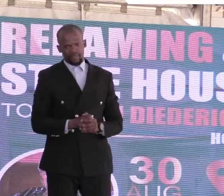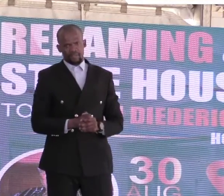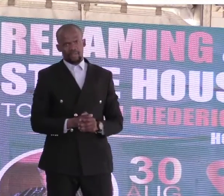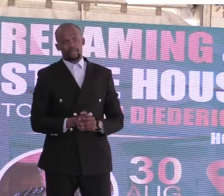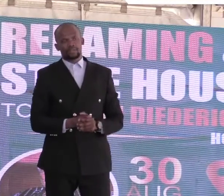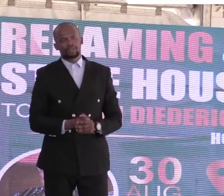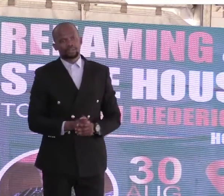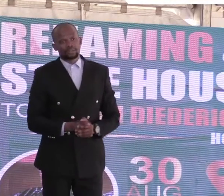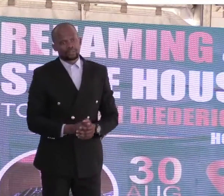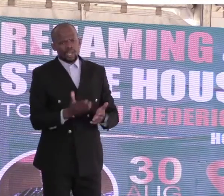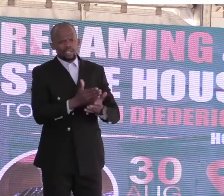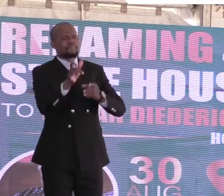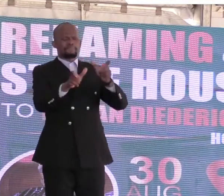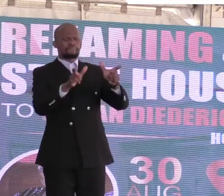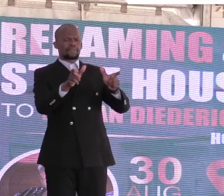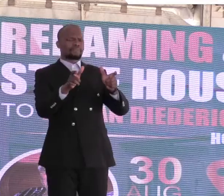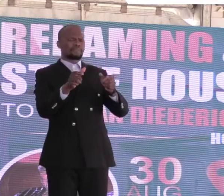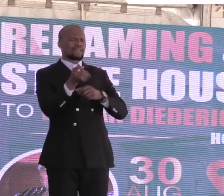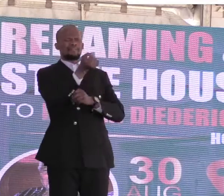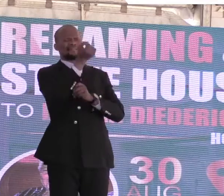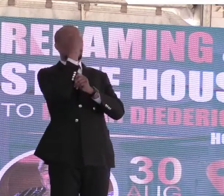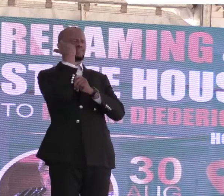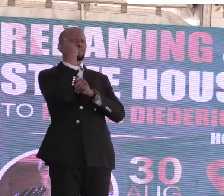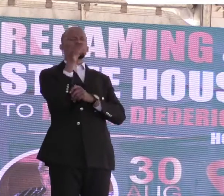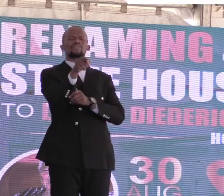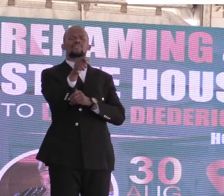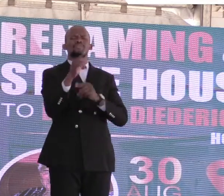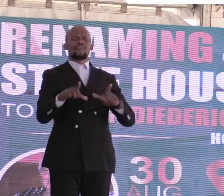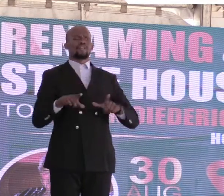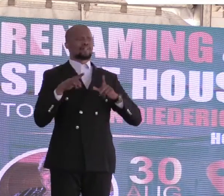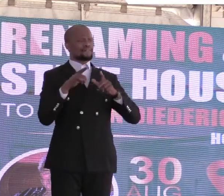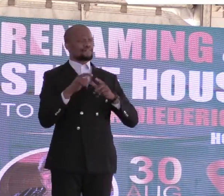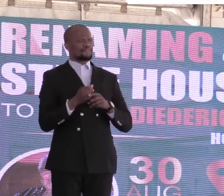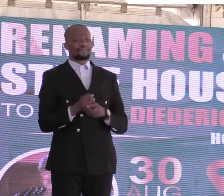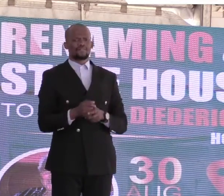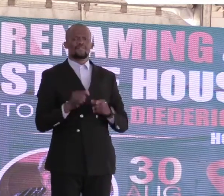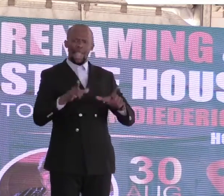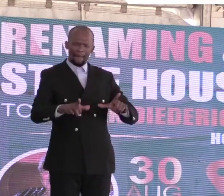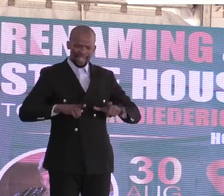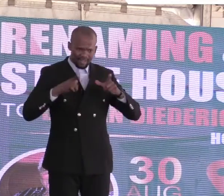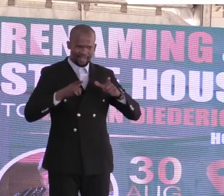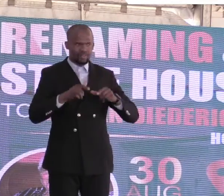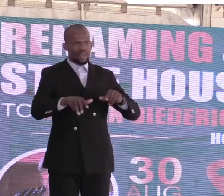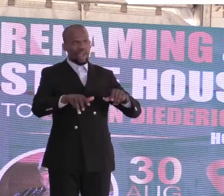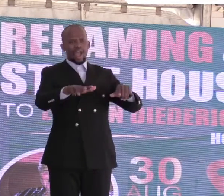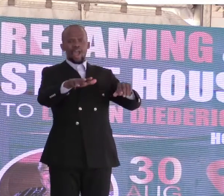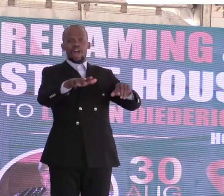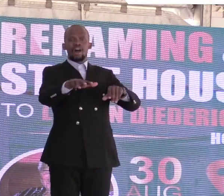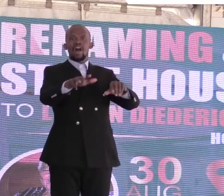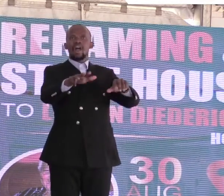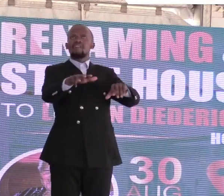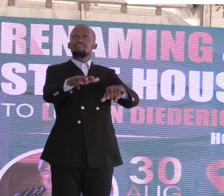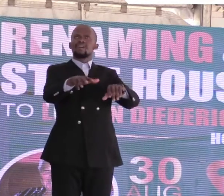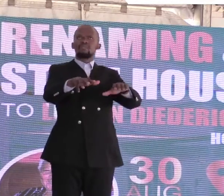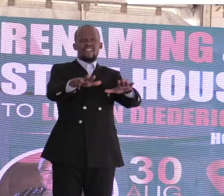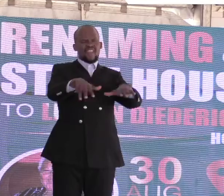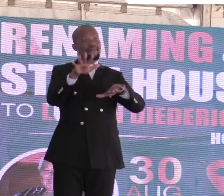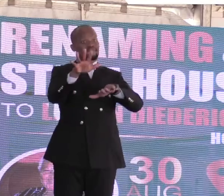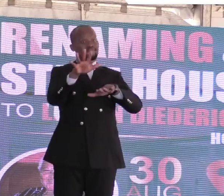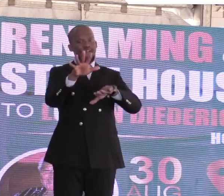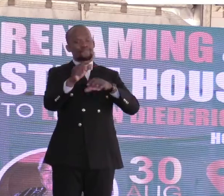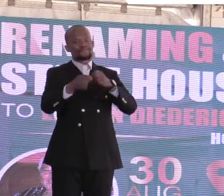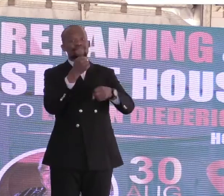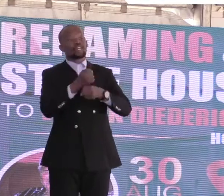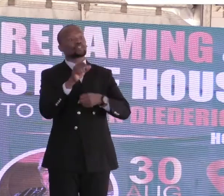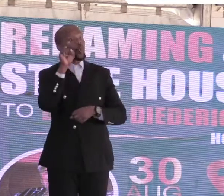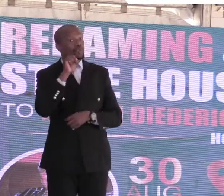regrettable, some people forget that she's still alive. She's still alive. She is actually 95 years old. And I was